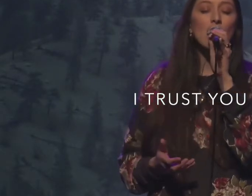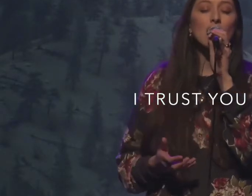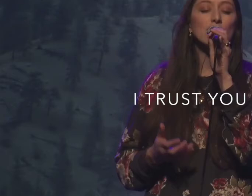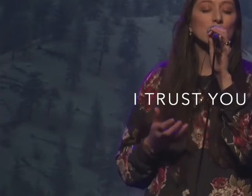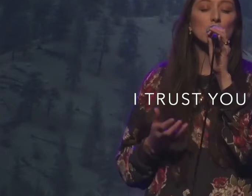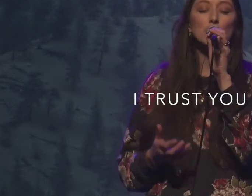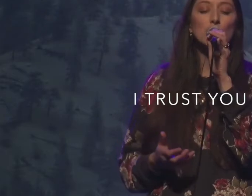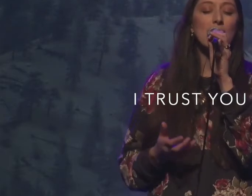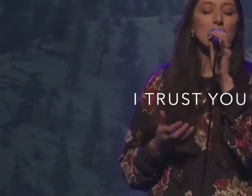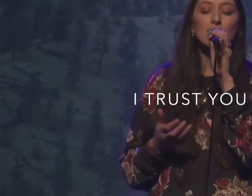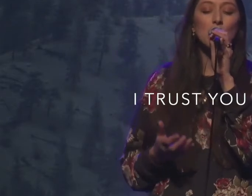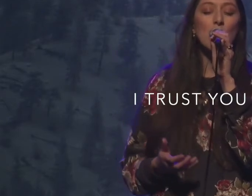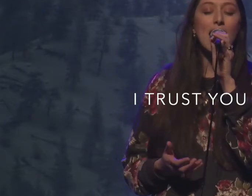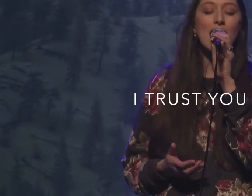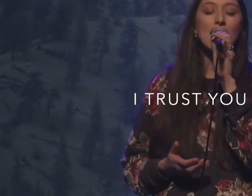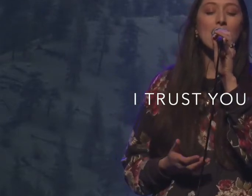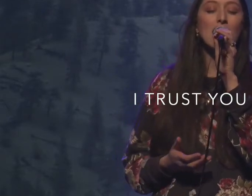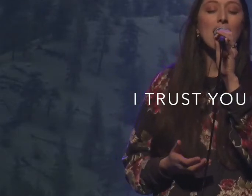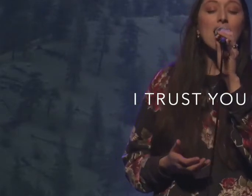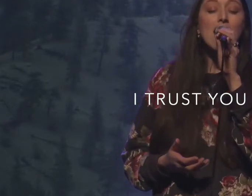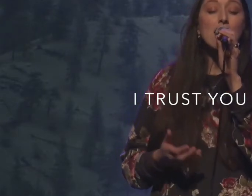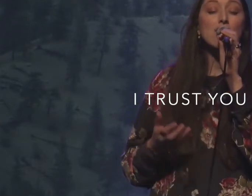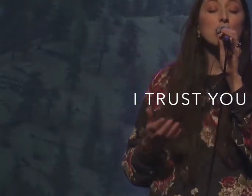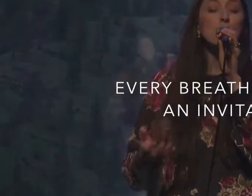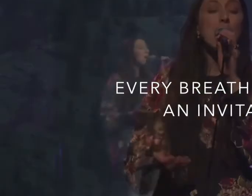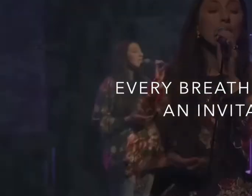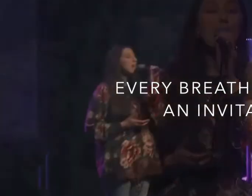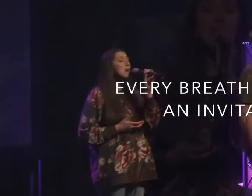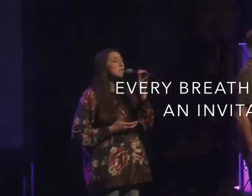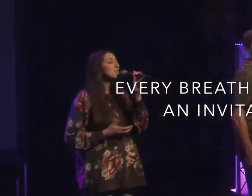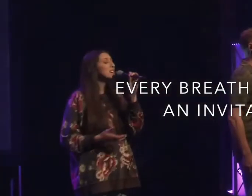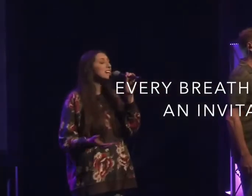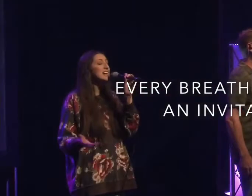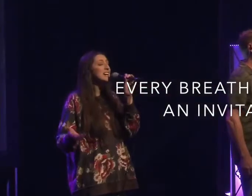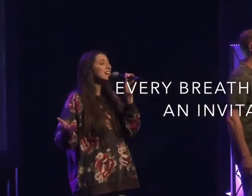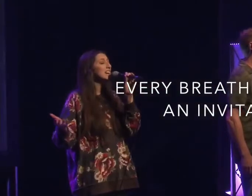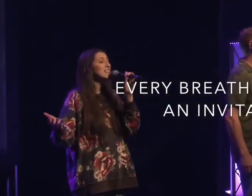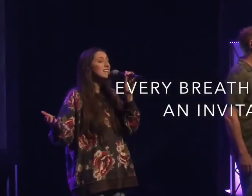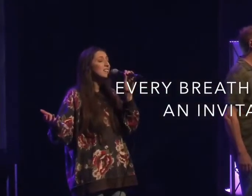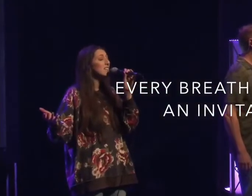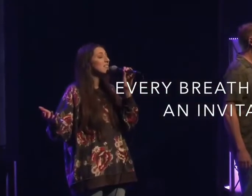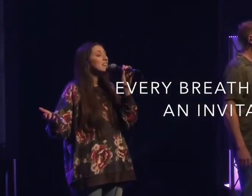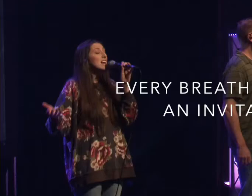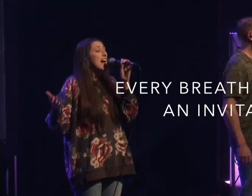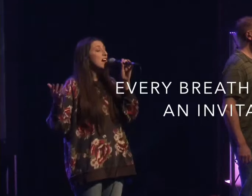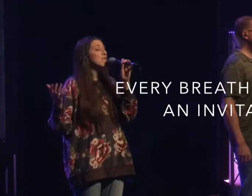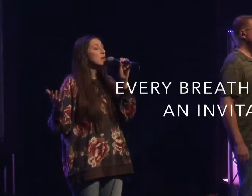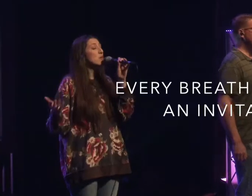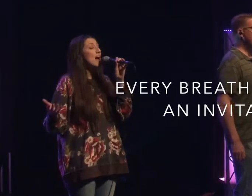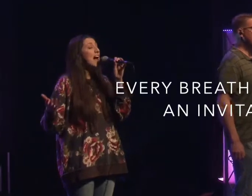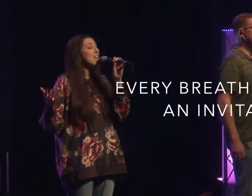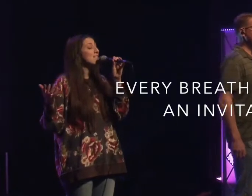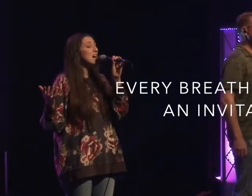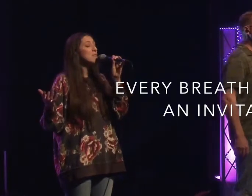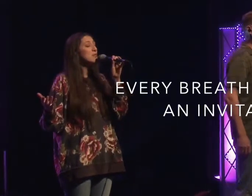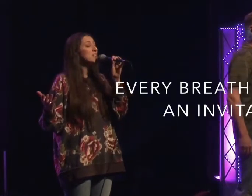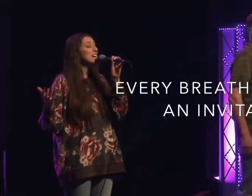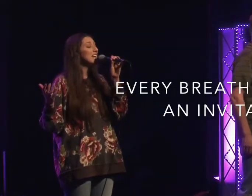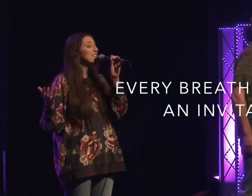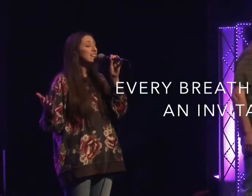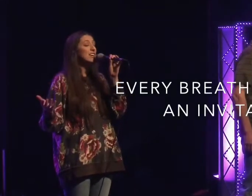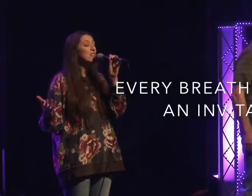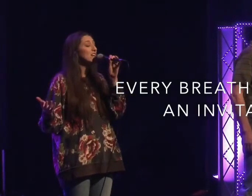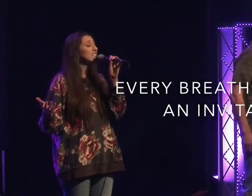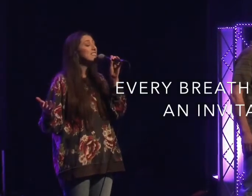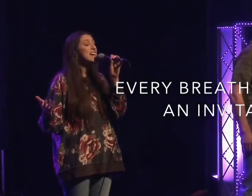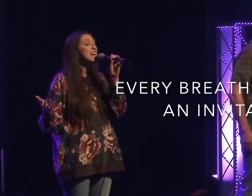I trust you anyway. Every breath I breathe, every breath I